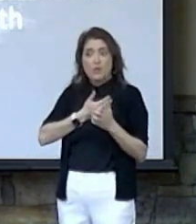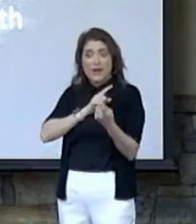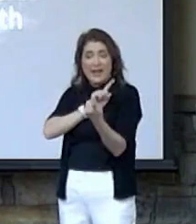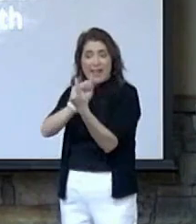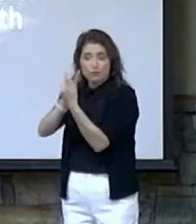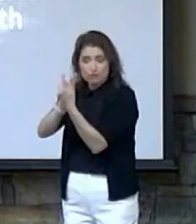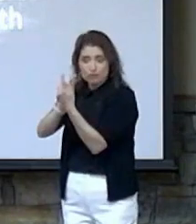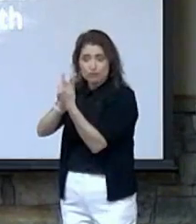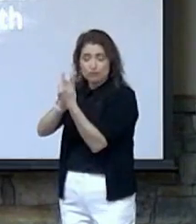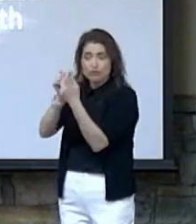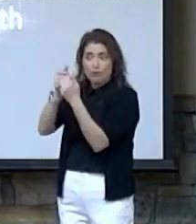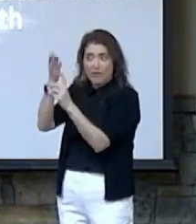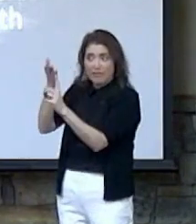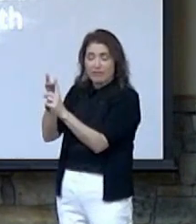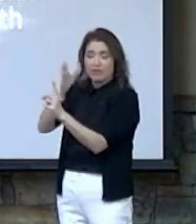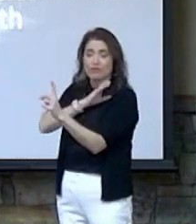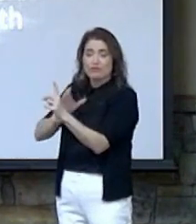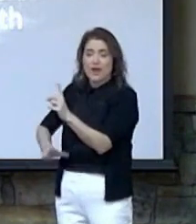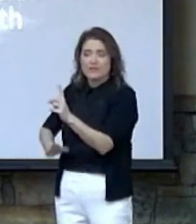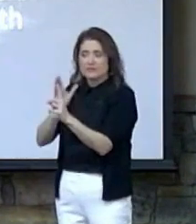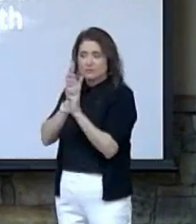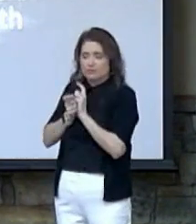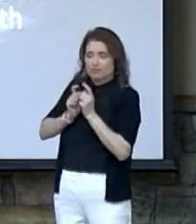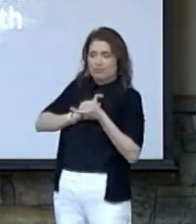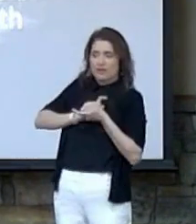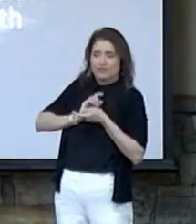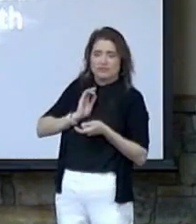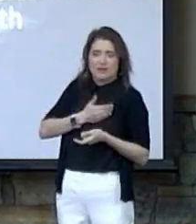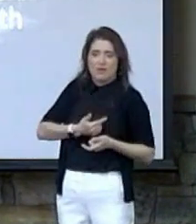resurrected Christ going to change our lives?